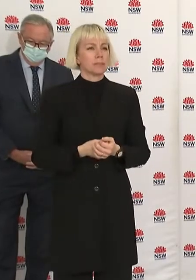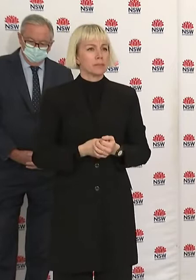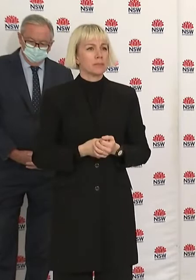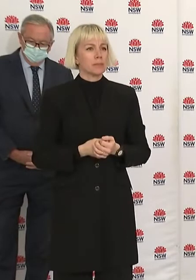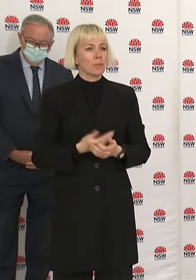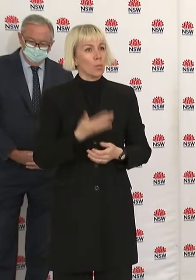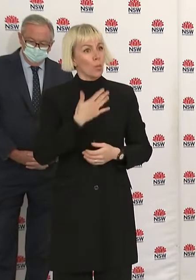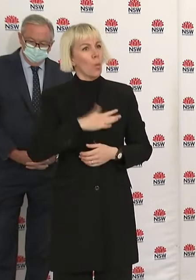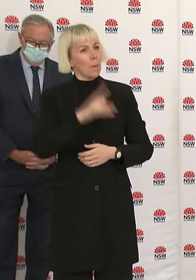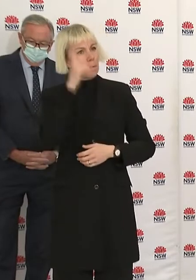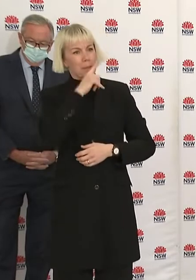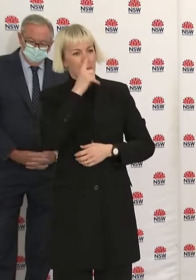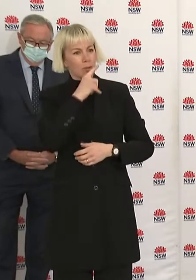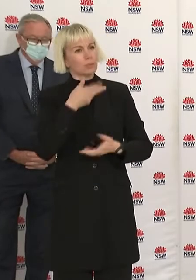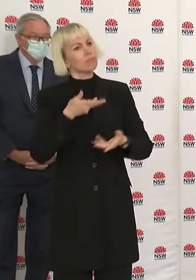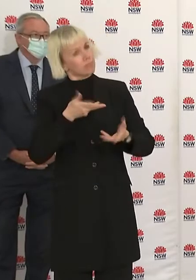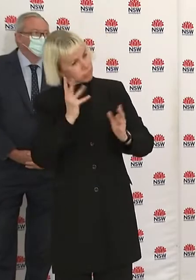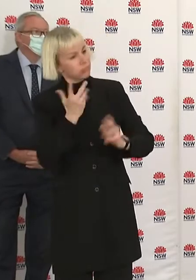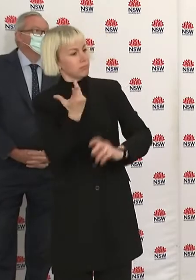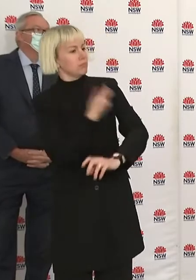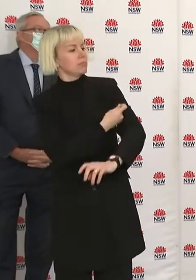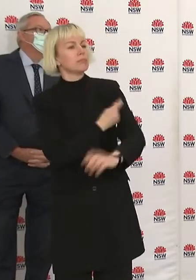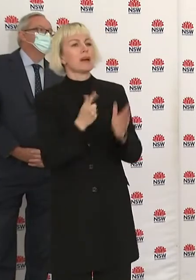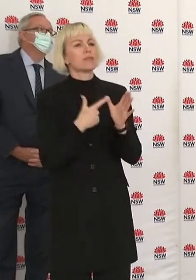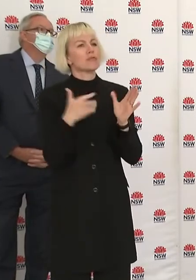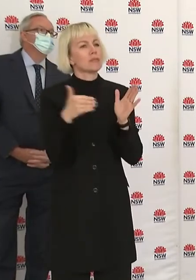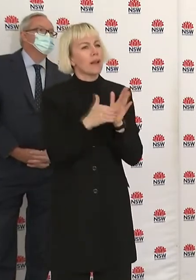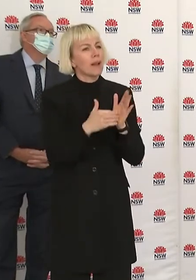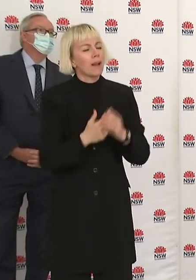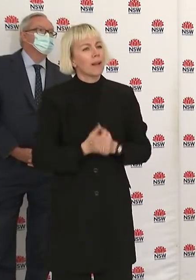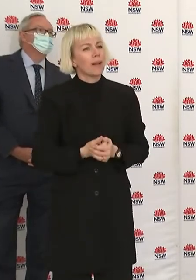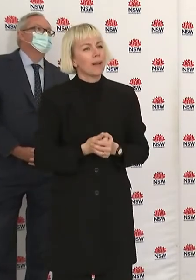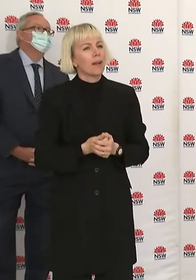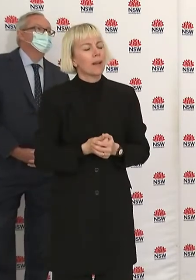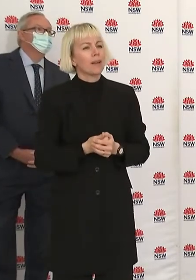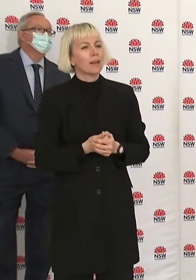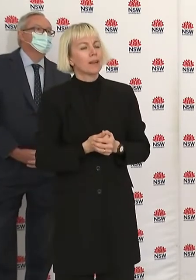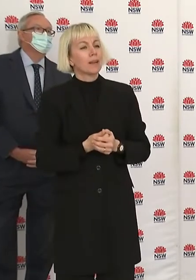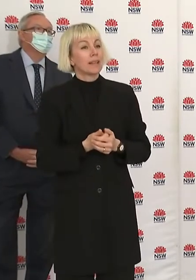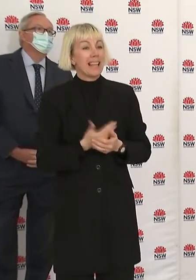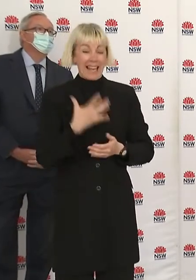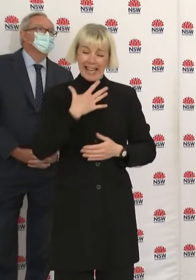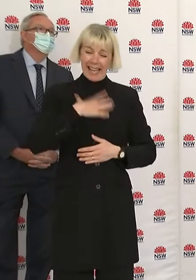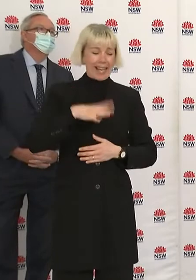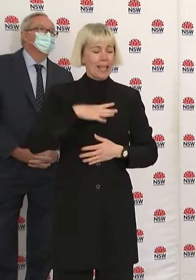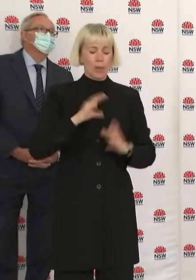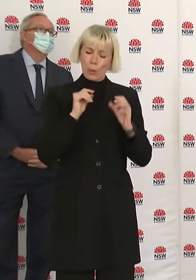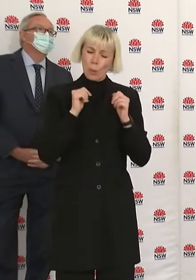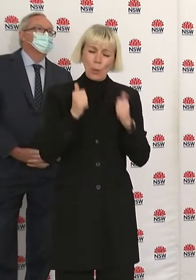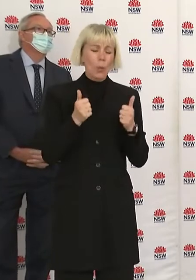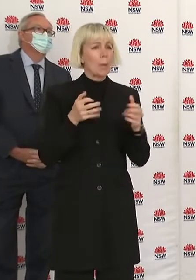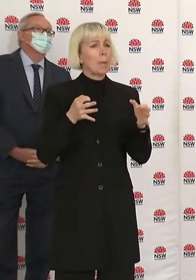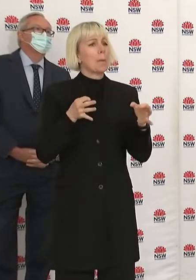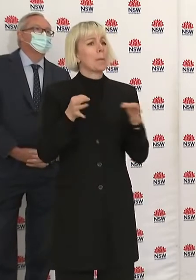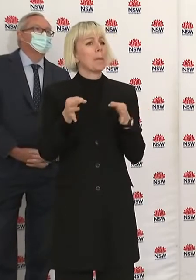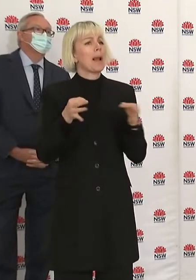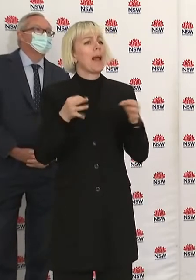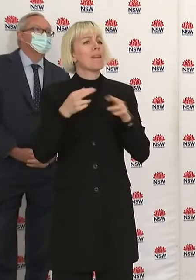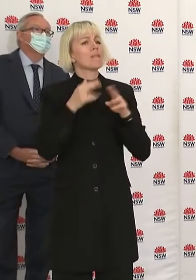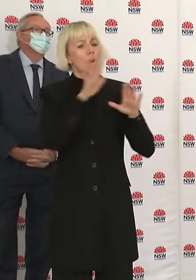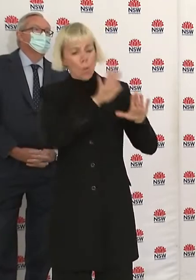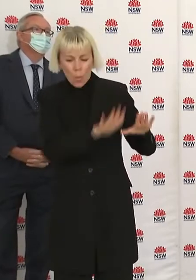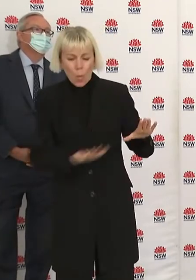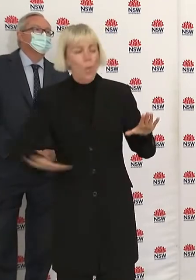AstraZeneca vaccine. We need clear messages around the AstraZeneca vaccine and getting that information out. But practically, we also